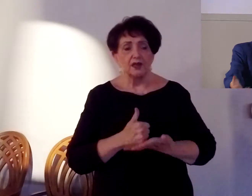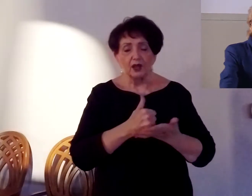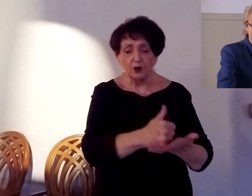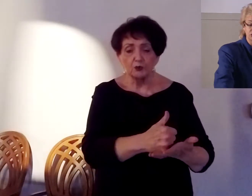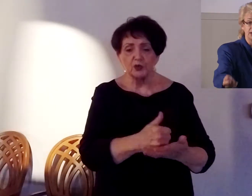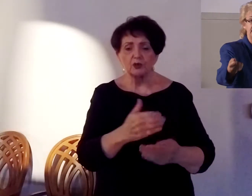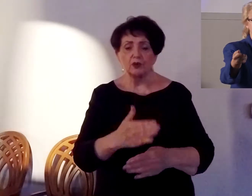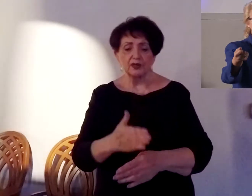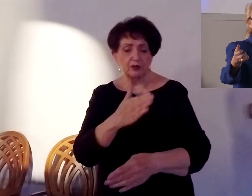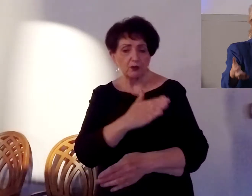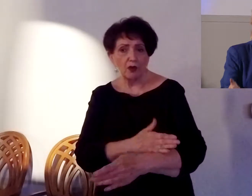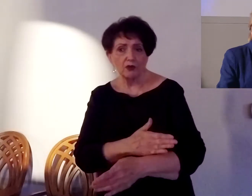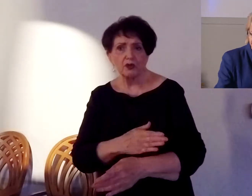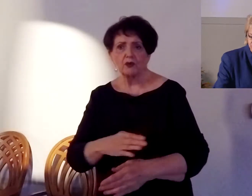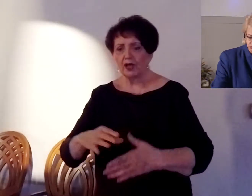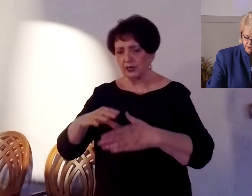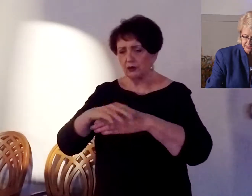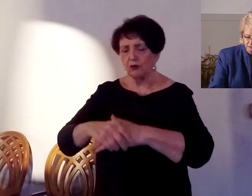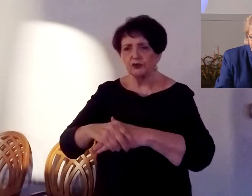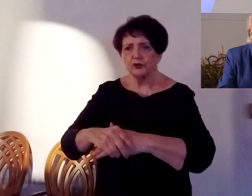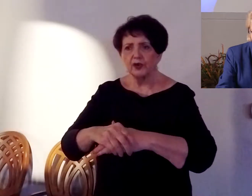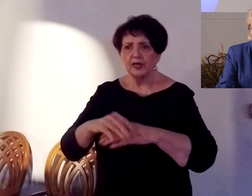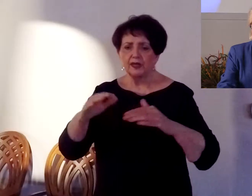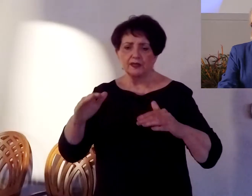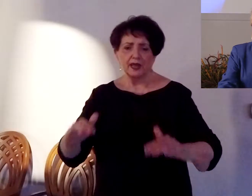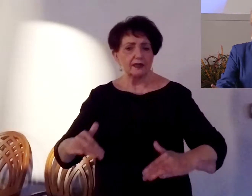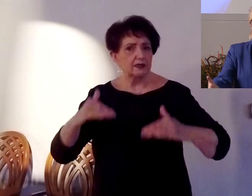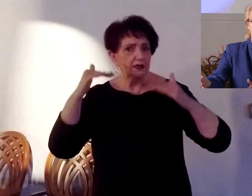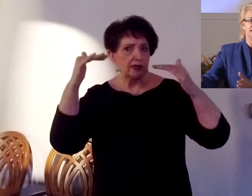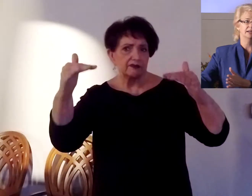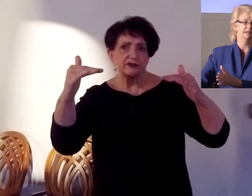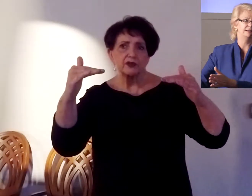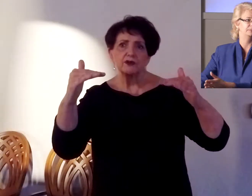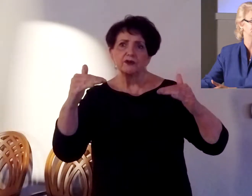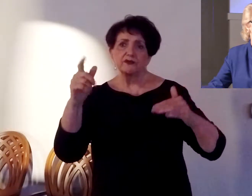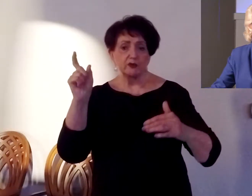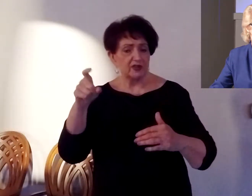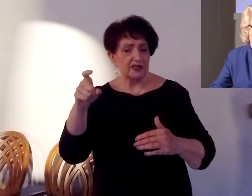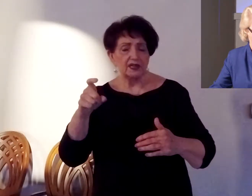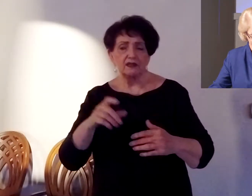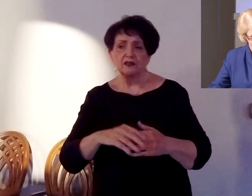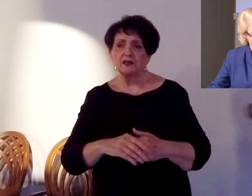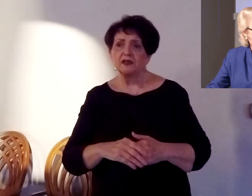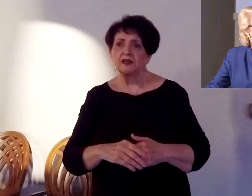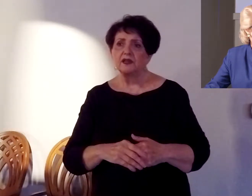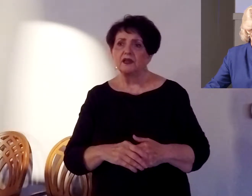I can hold your hand, I can lift you and give to you when you need it, and I can enable you.